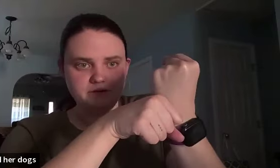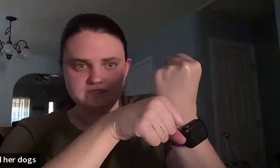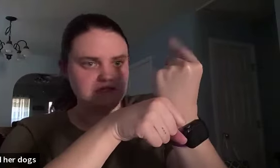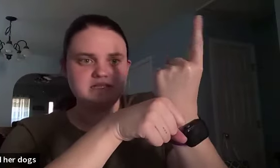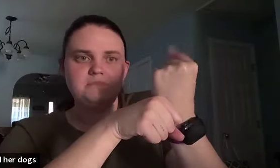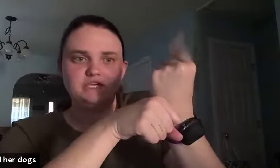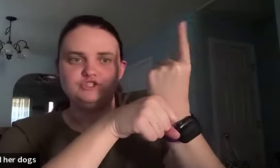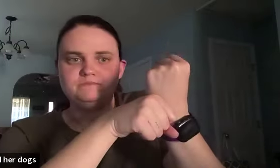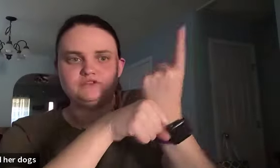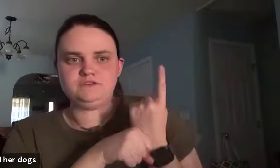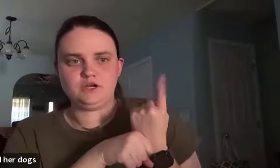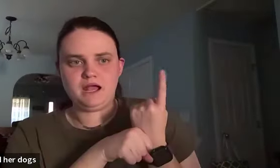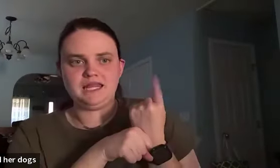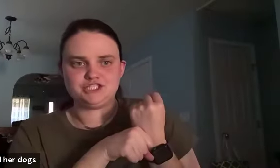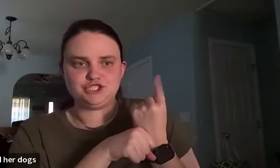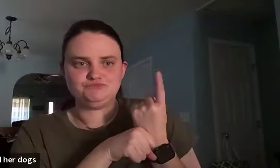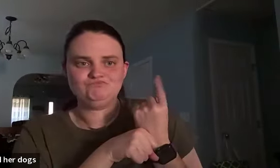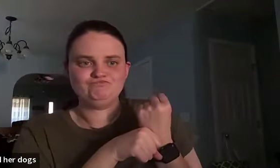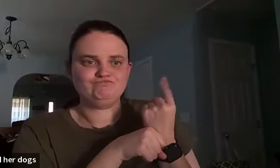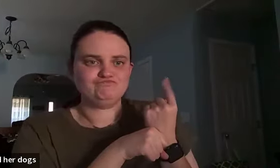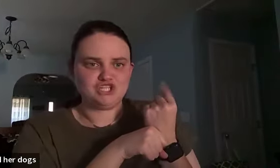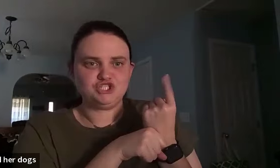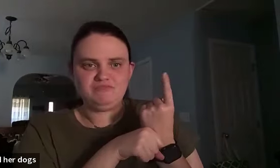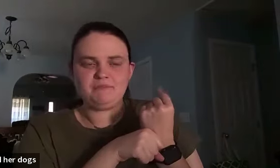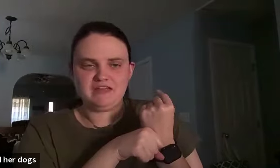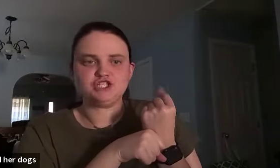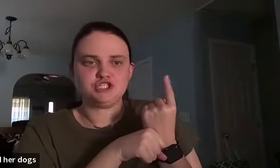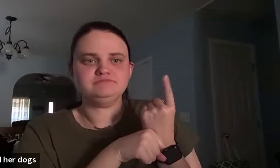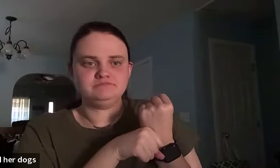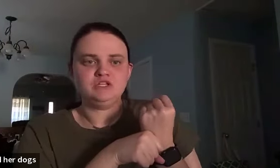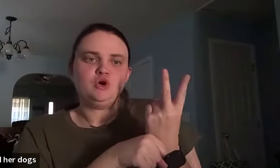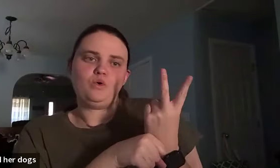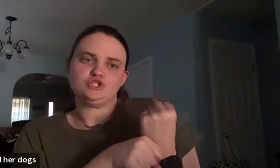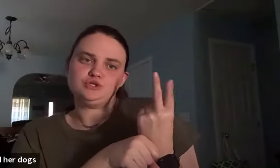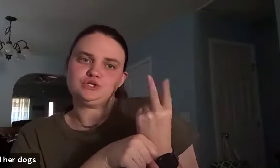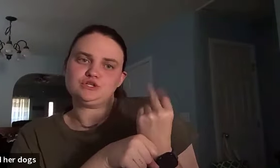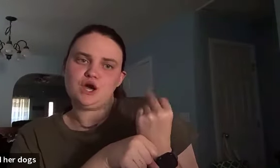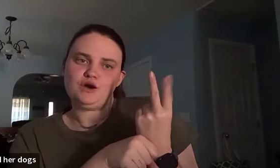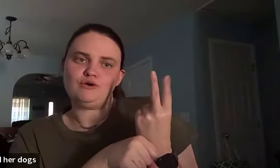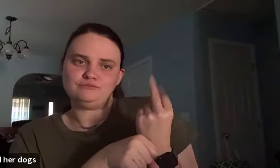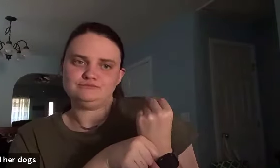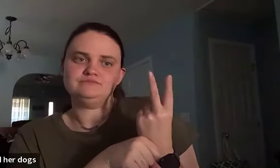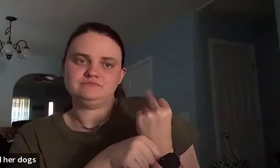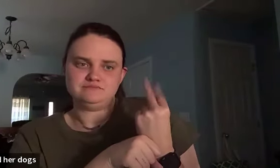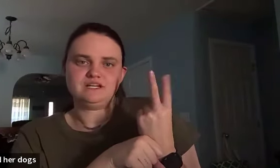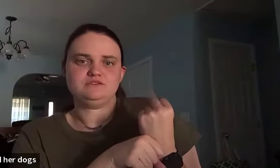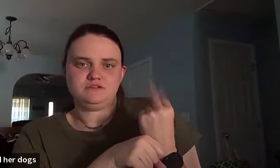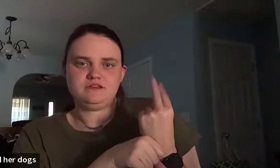up, it does not tap, and you just bounce your finger back. Last year. Last year. Happened last year. Or 2 years ago. That sort of